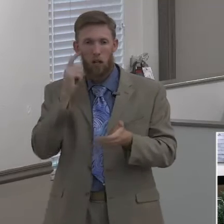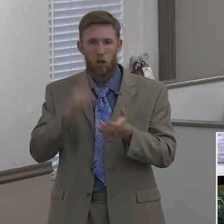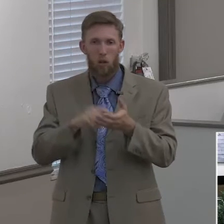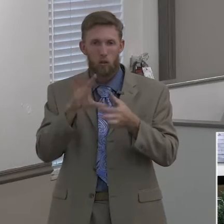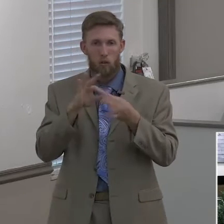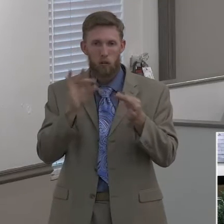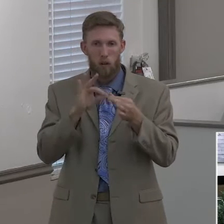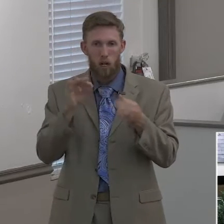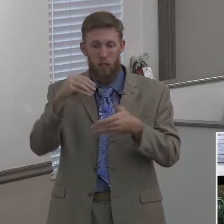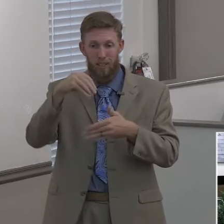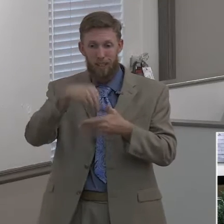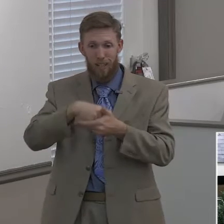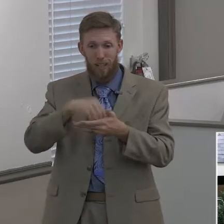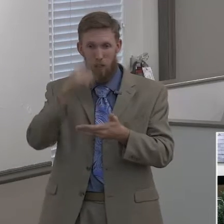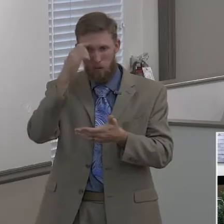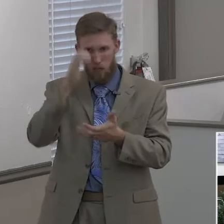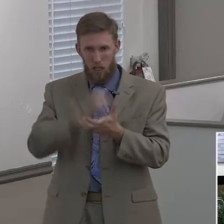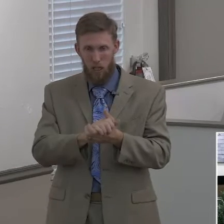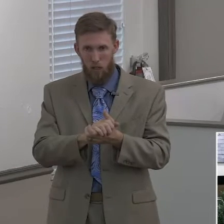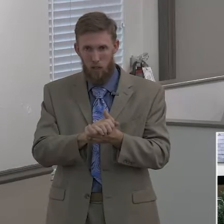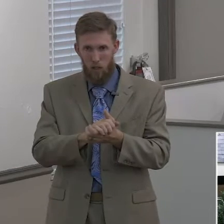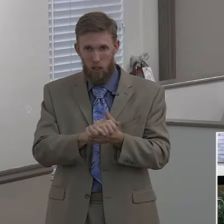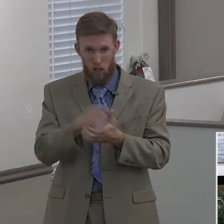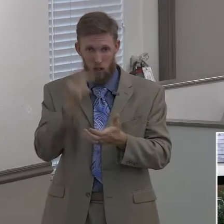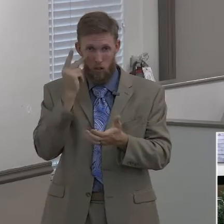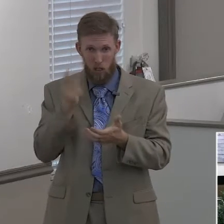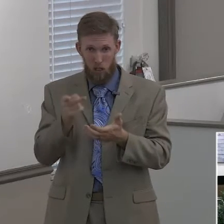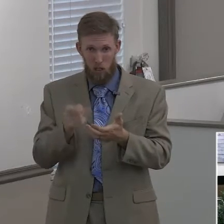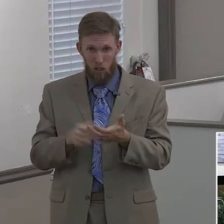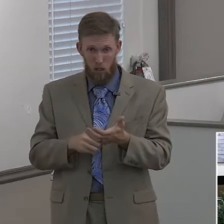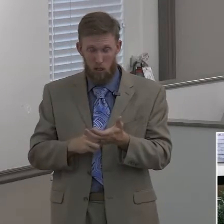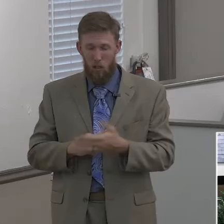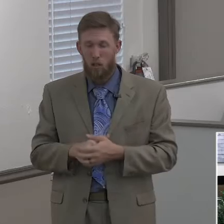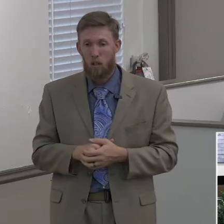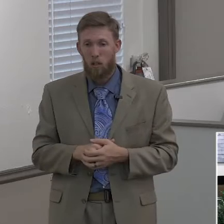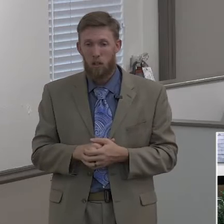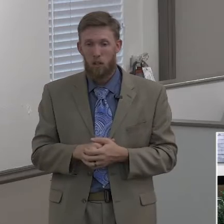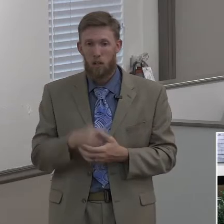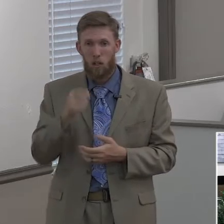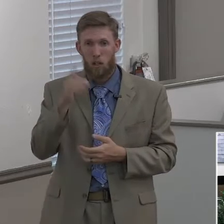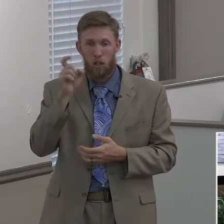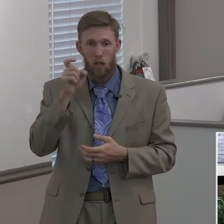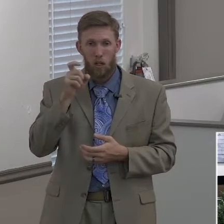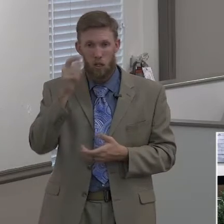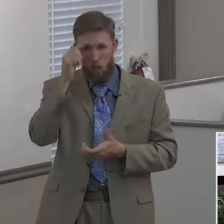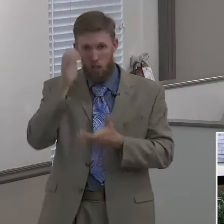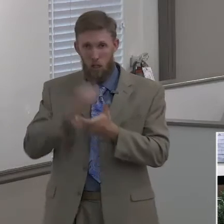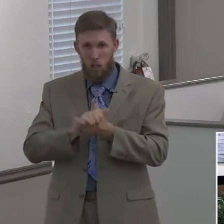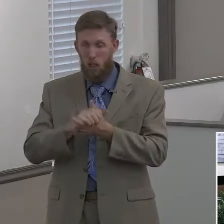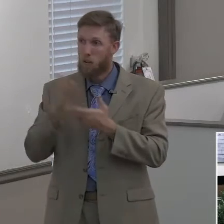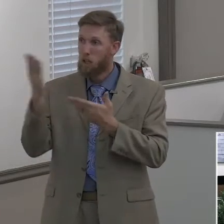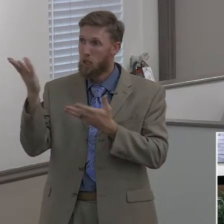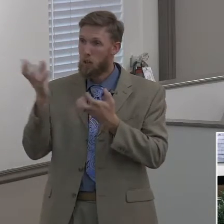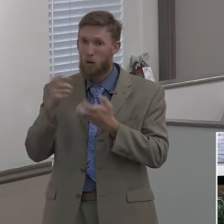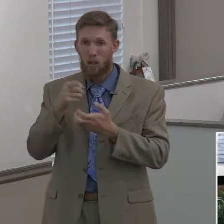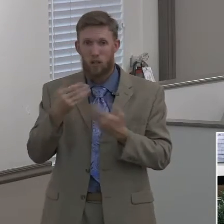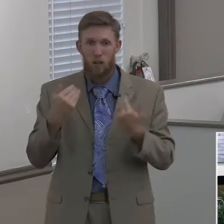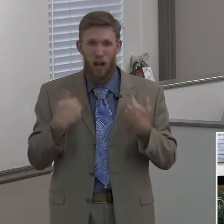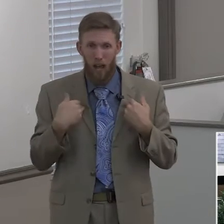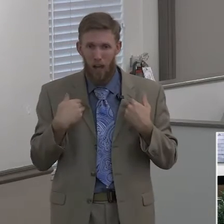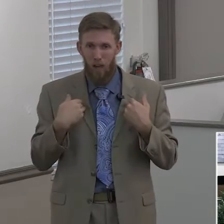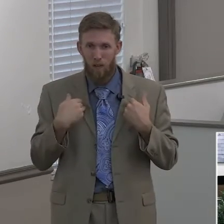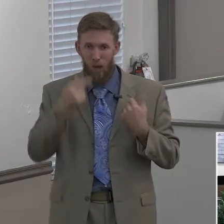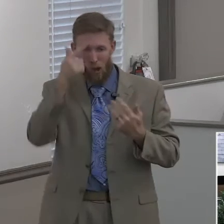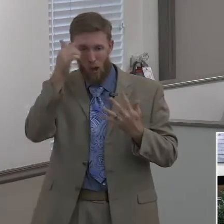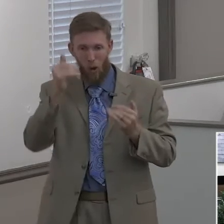believing? You see it in your Bible? Okay. You're going to have to believe that He really does want you to have that.